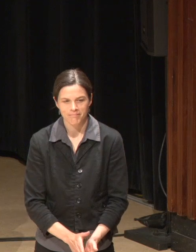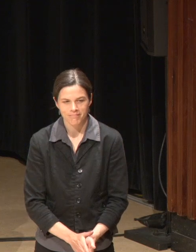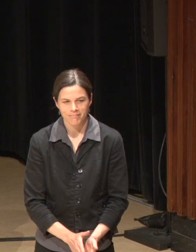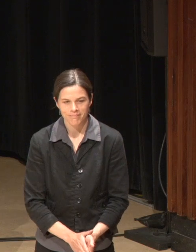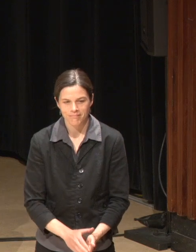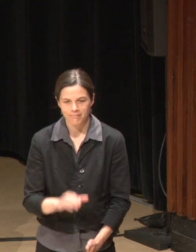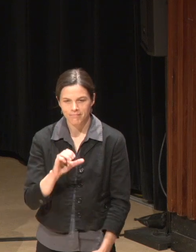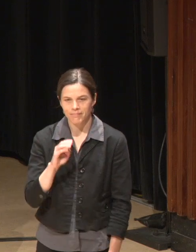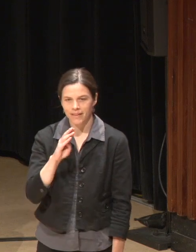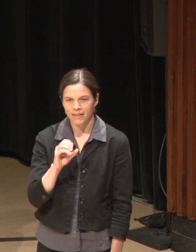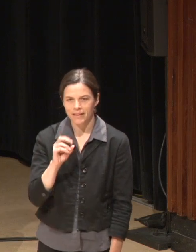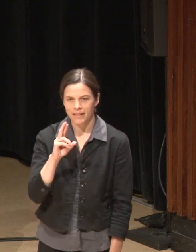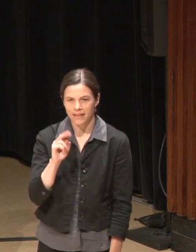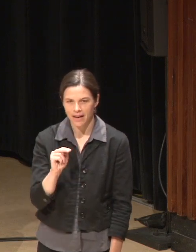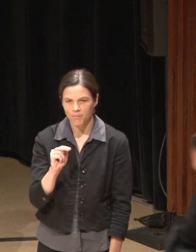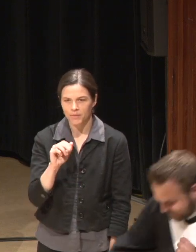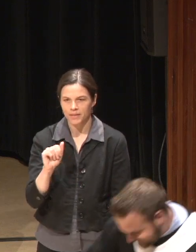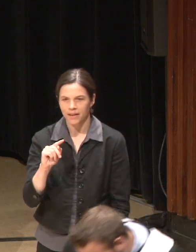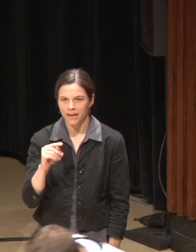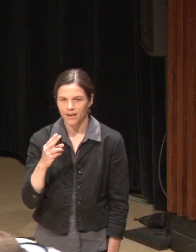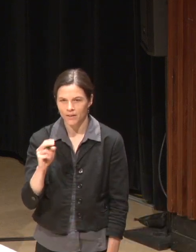Cameron Ahern.